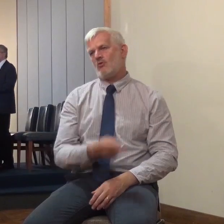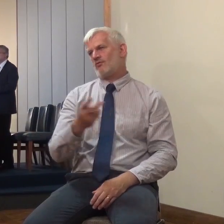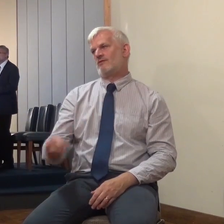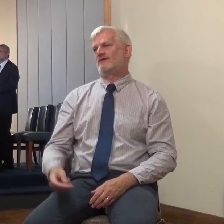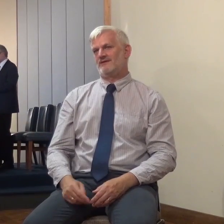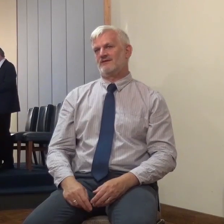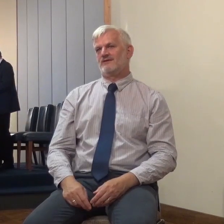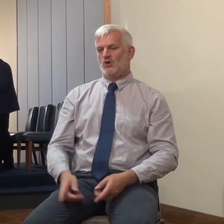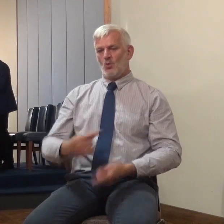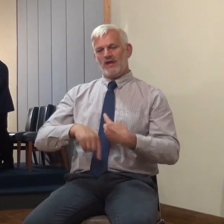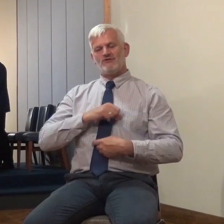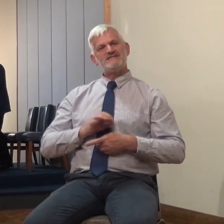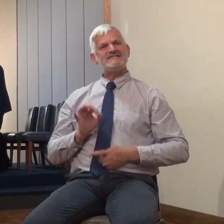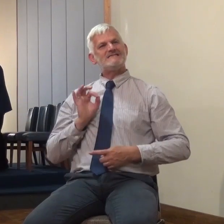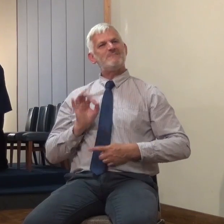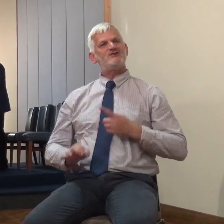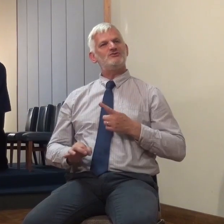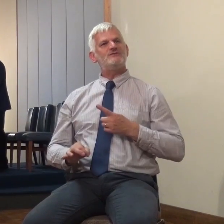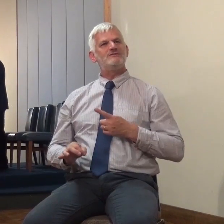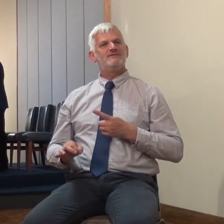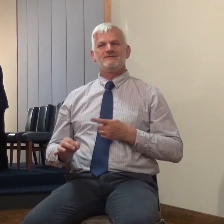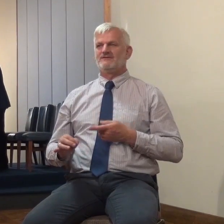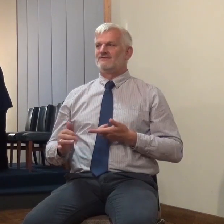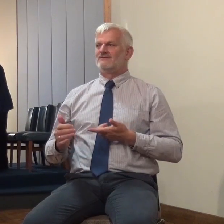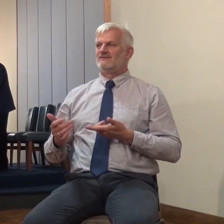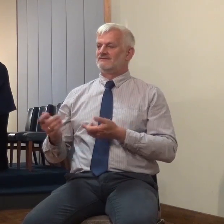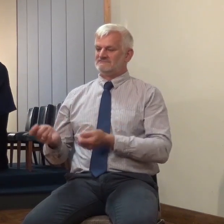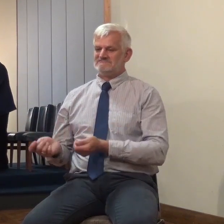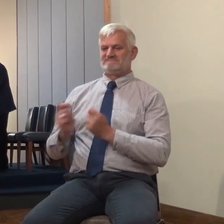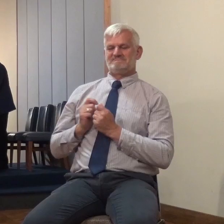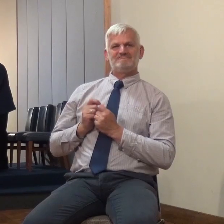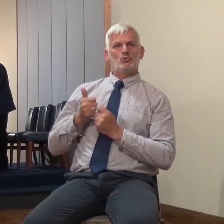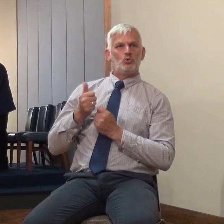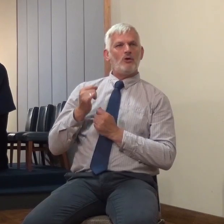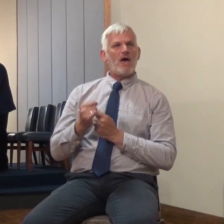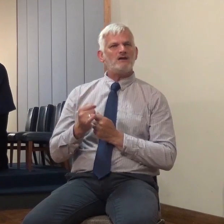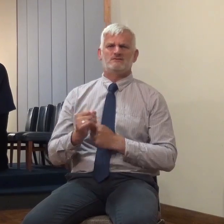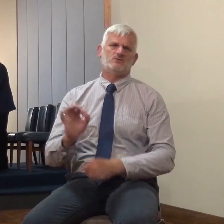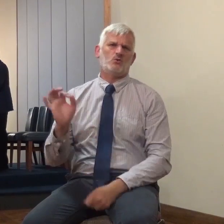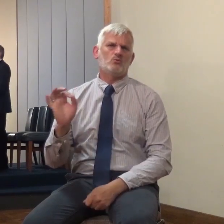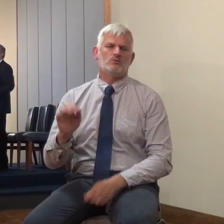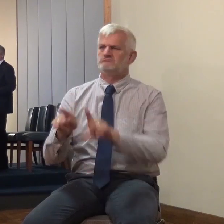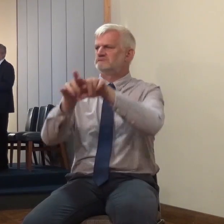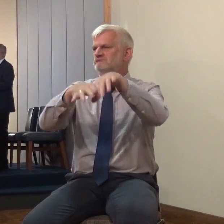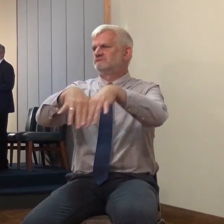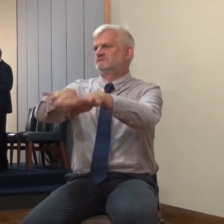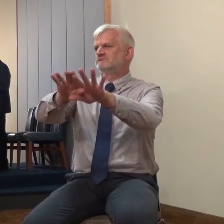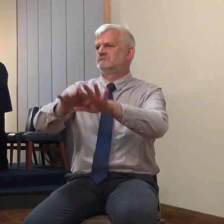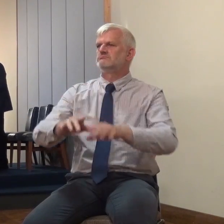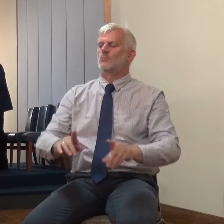not especially singled out for bad or good treatment in many regards. And what then of our